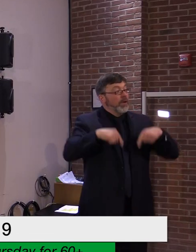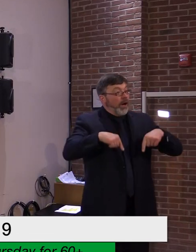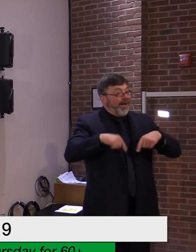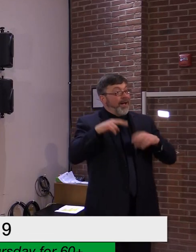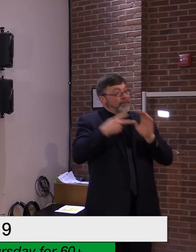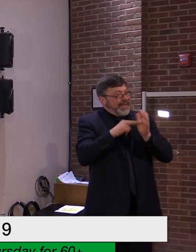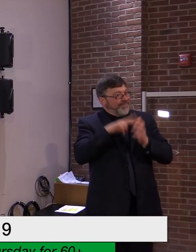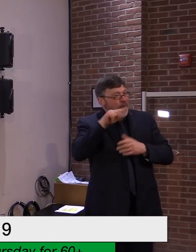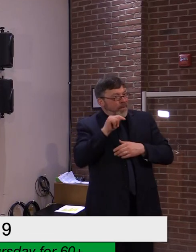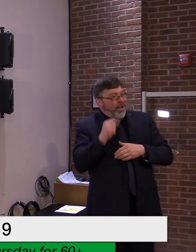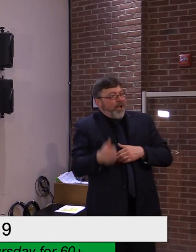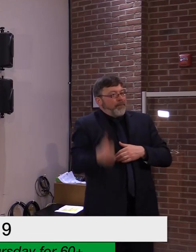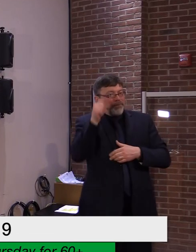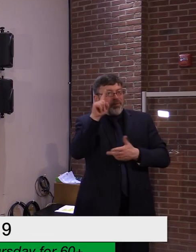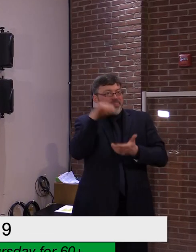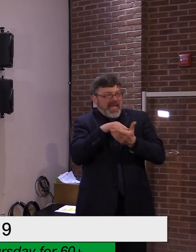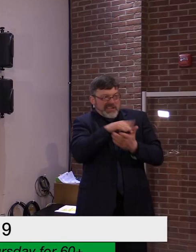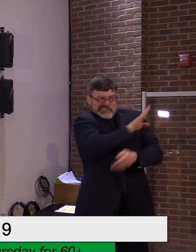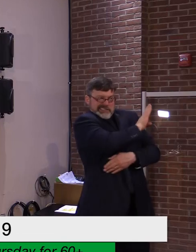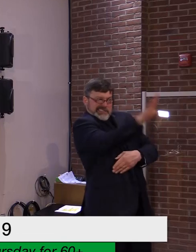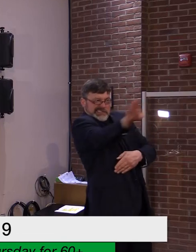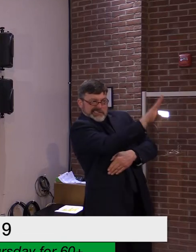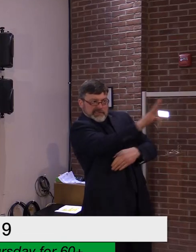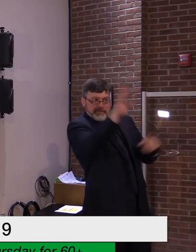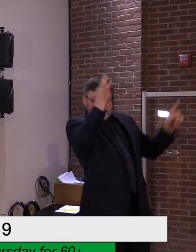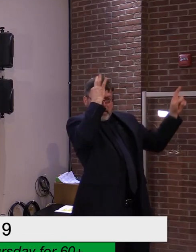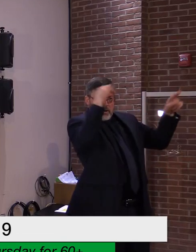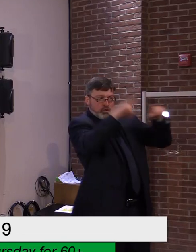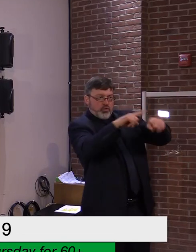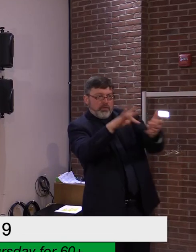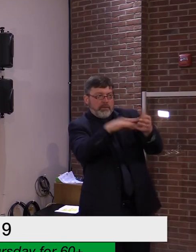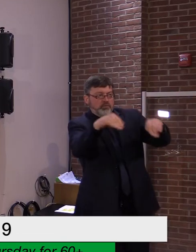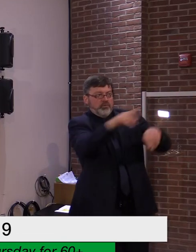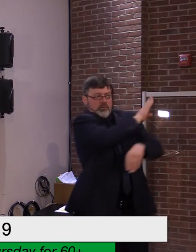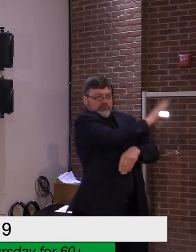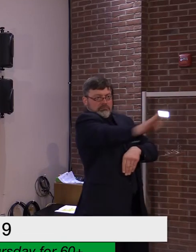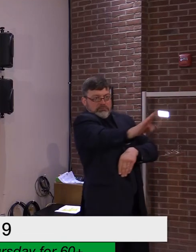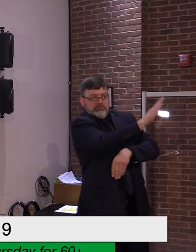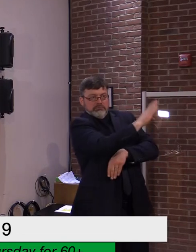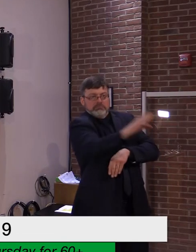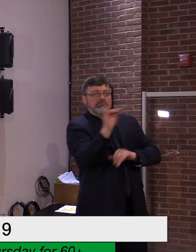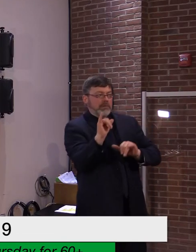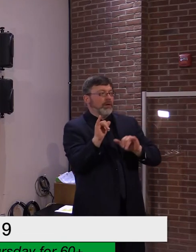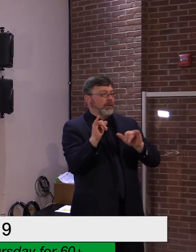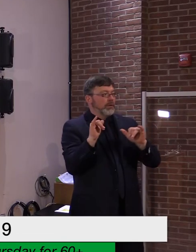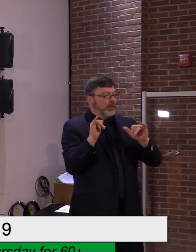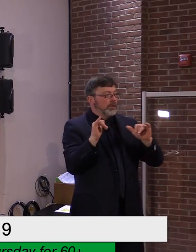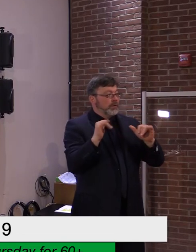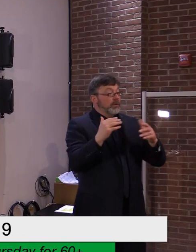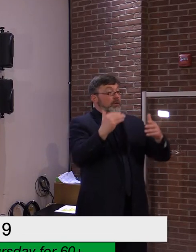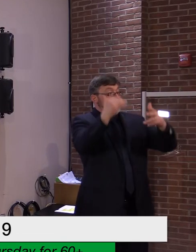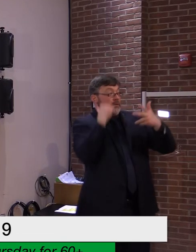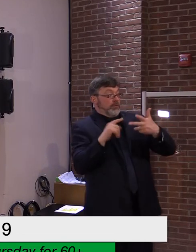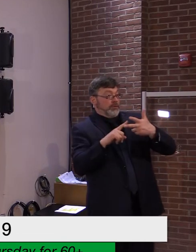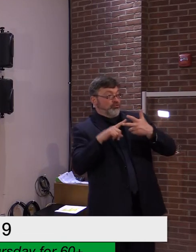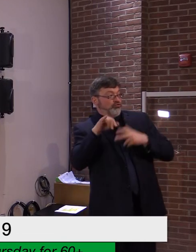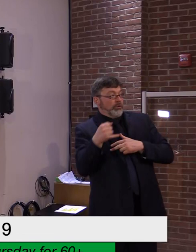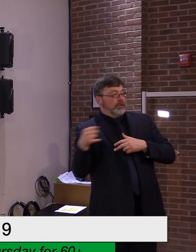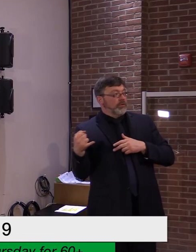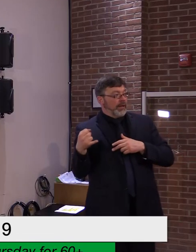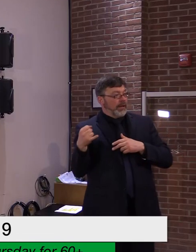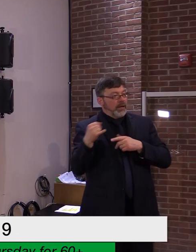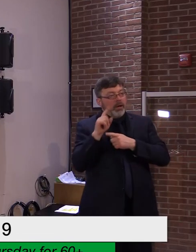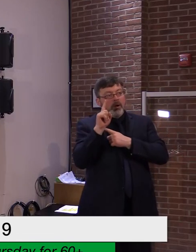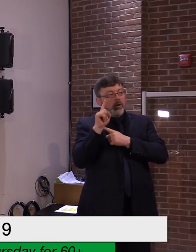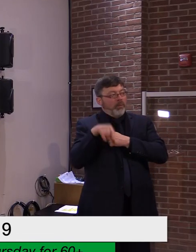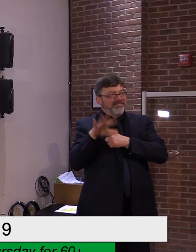million increase of doses for Johnson & Johnson. So all told, that would be 2,500 for the pharmacies,